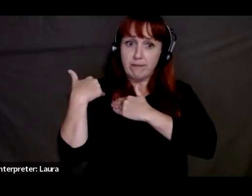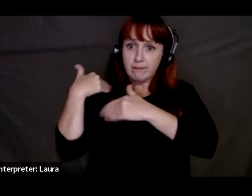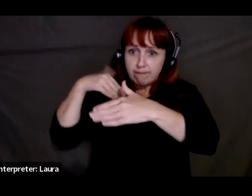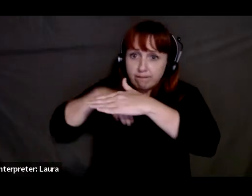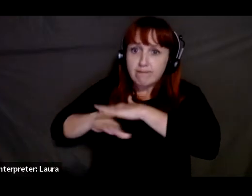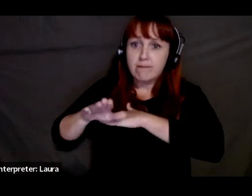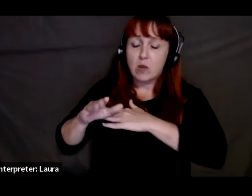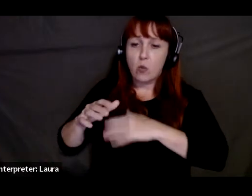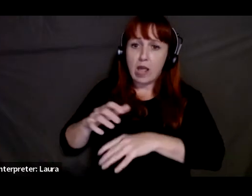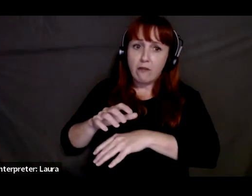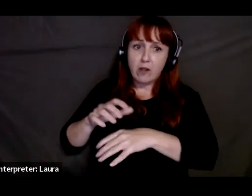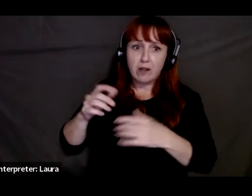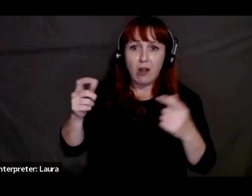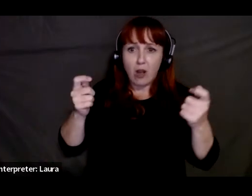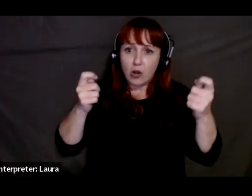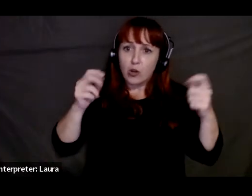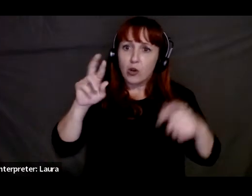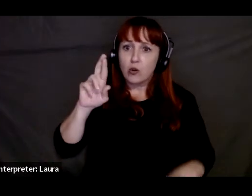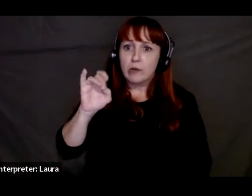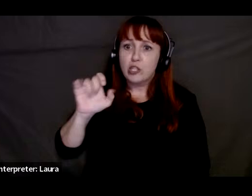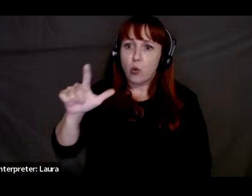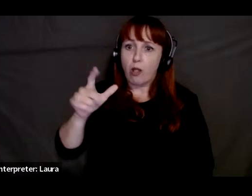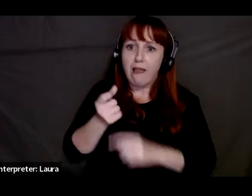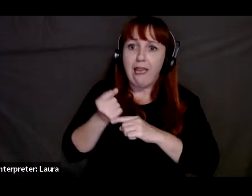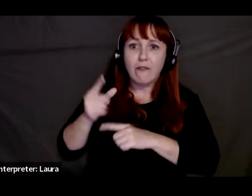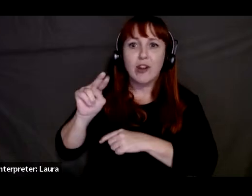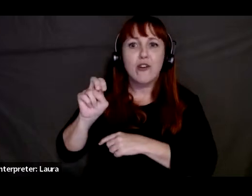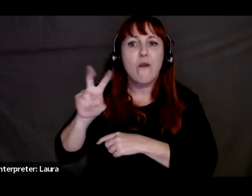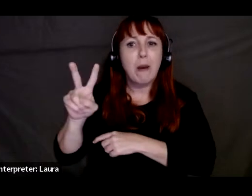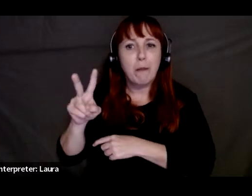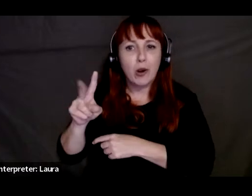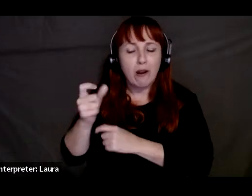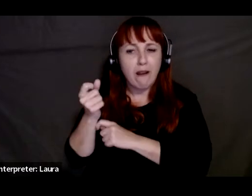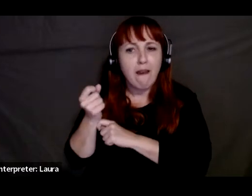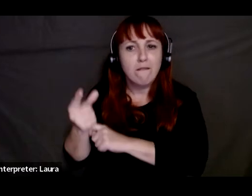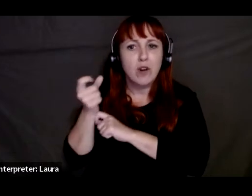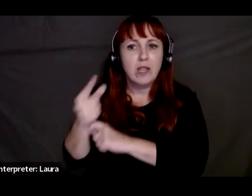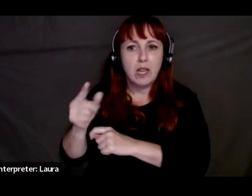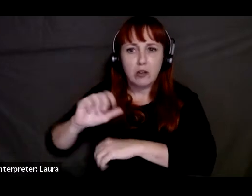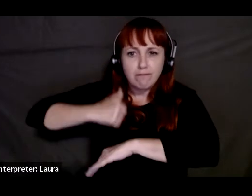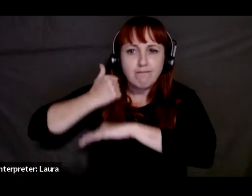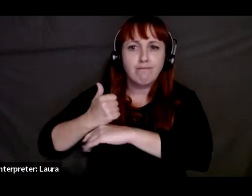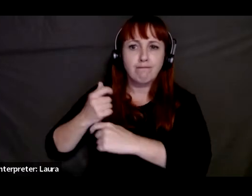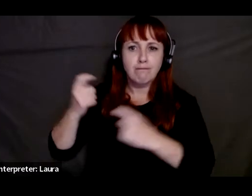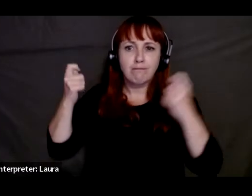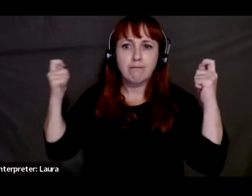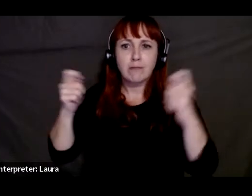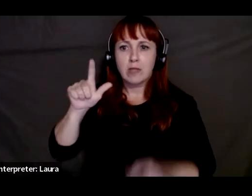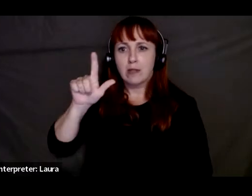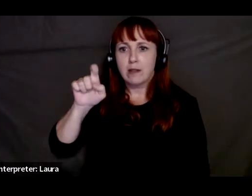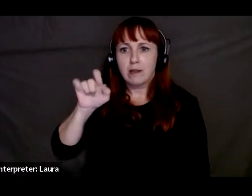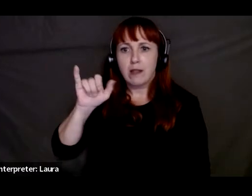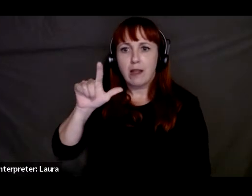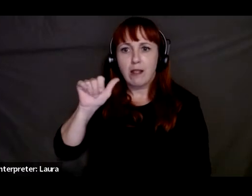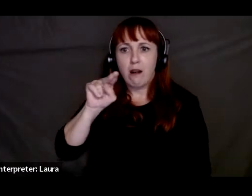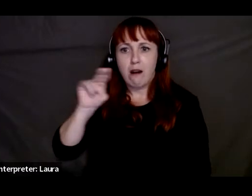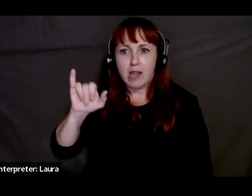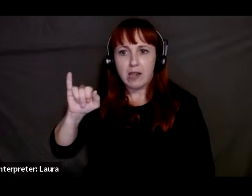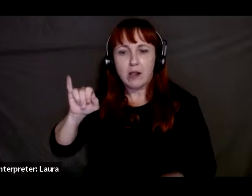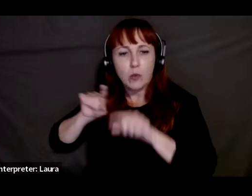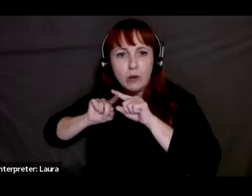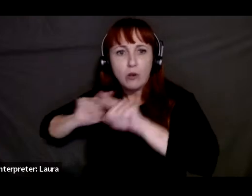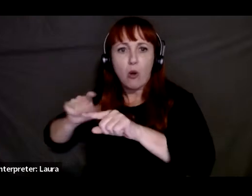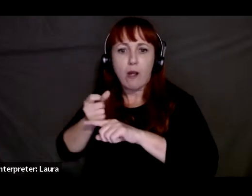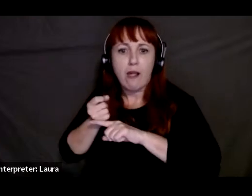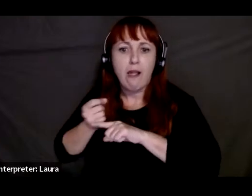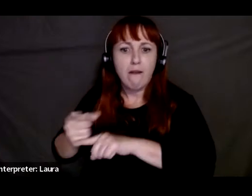our ritual yatita every November, yeah? Our thing with Leilani, yeah? While we go